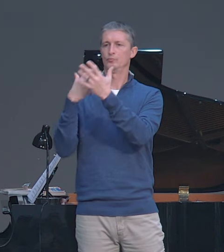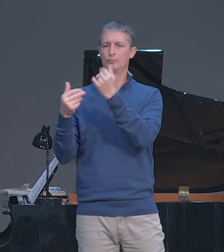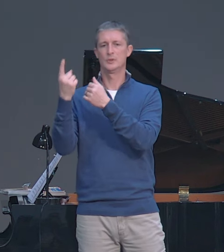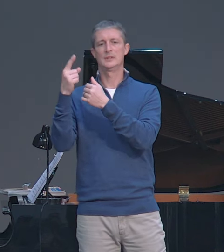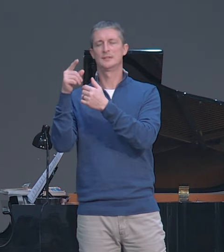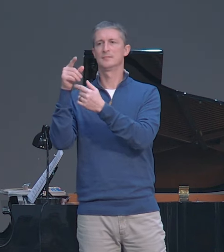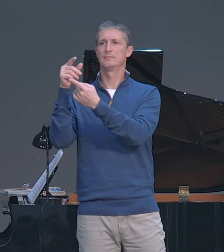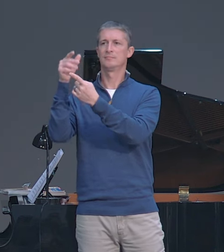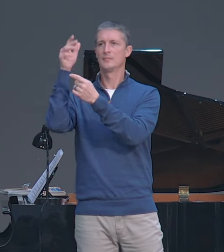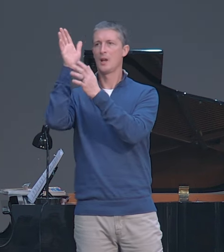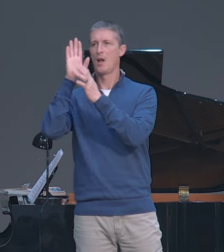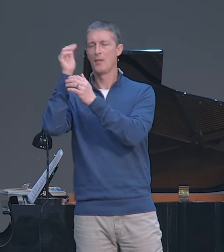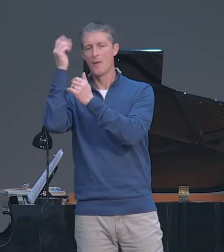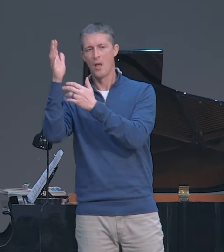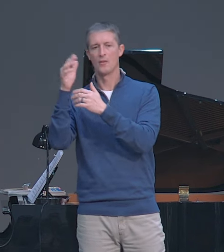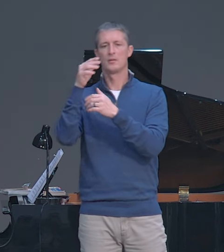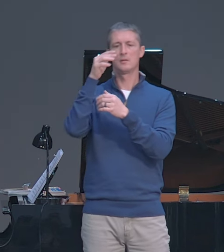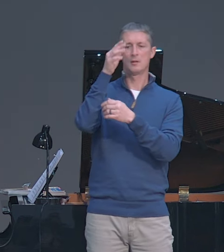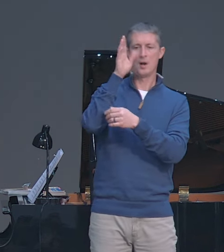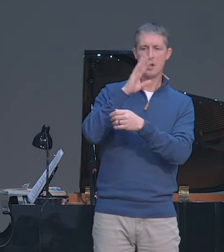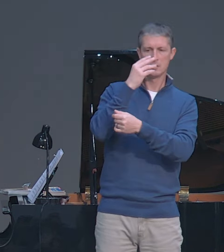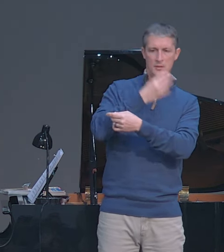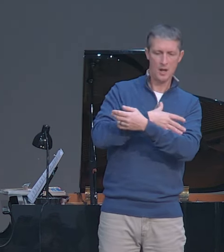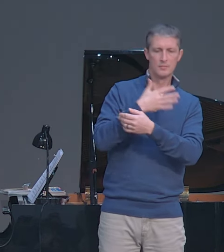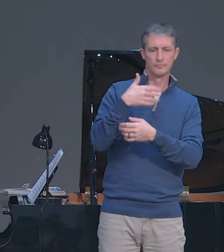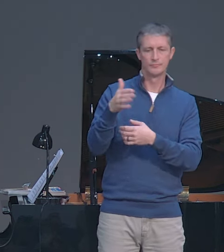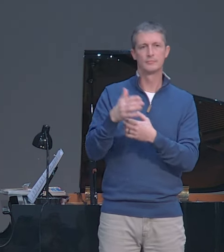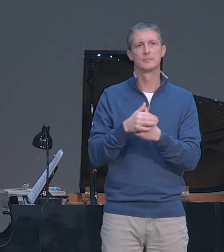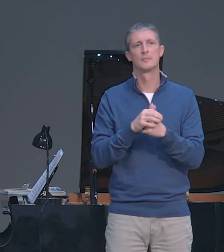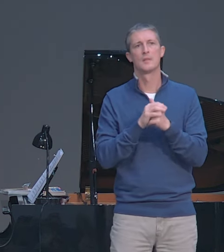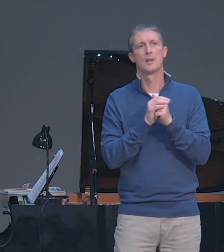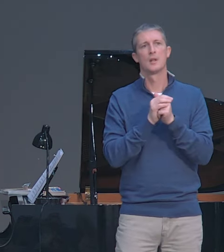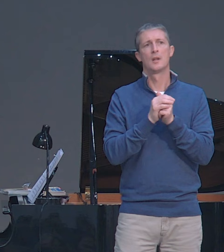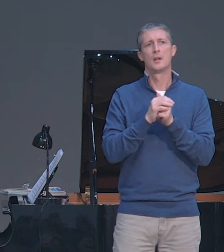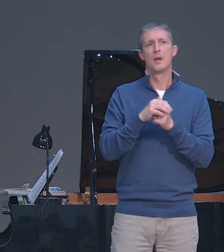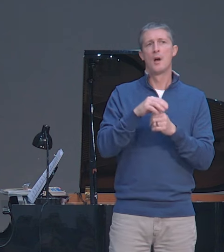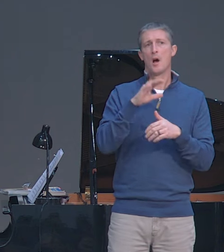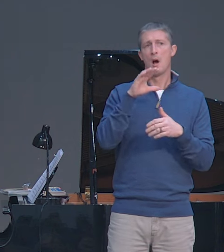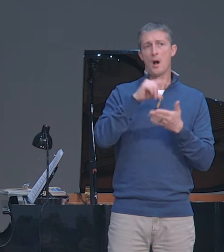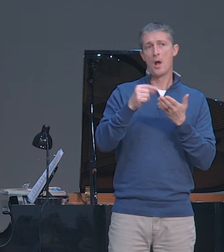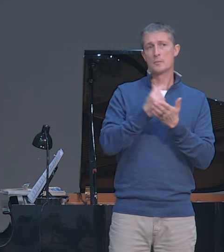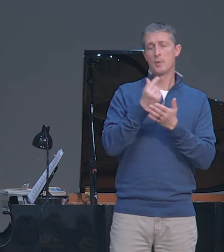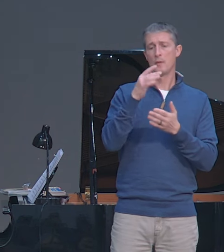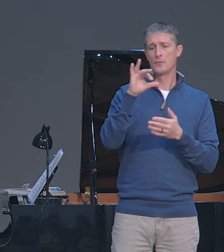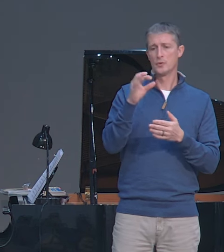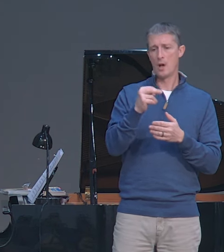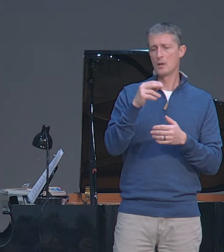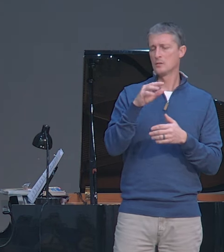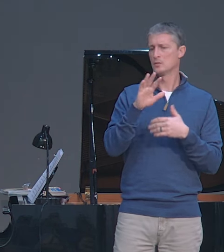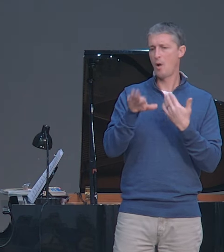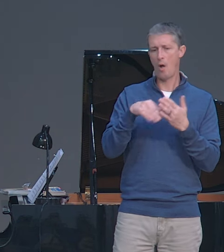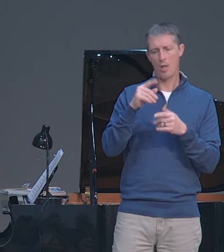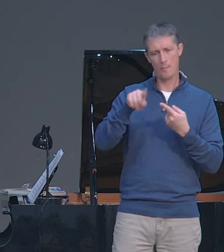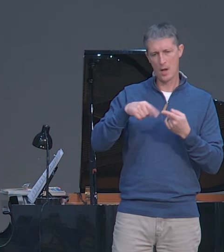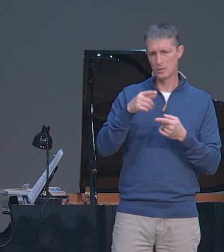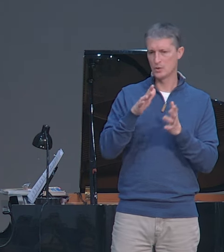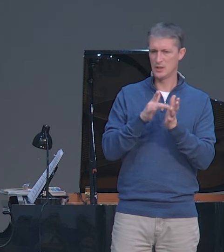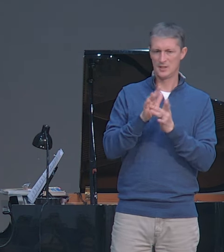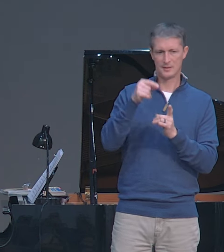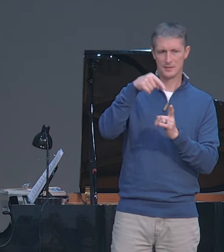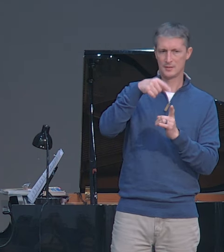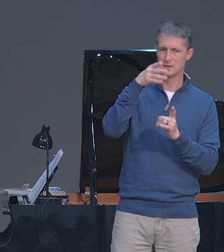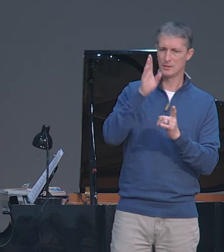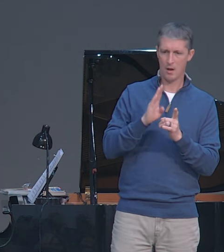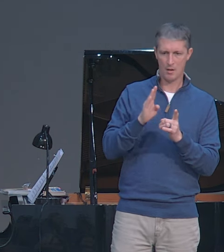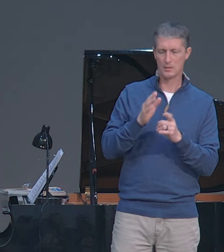entire Gospel of John was written to show that Jesus was the revelation of God. It begins in John 1, 18 by saying, no one has ever seen God,